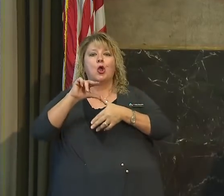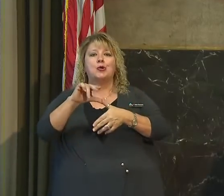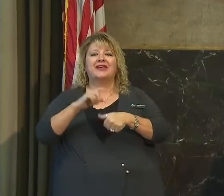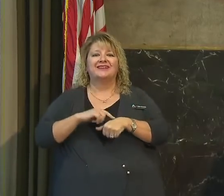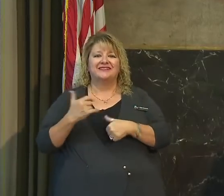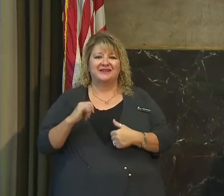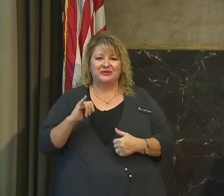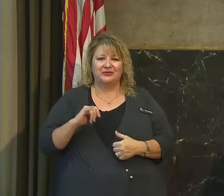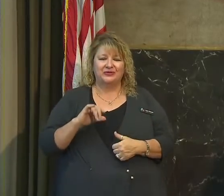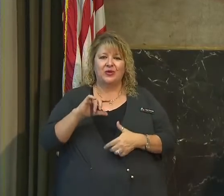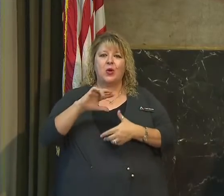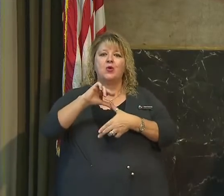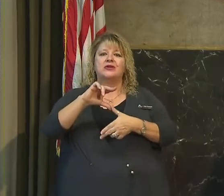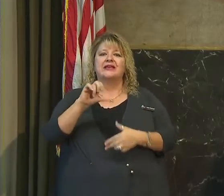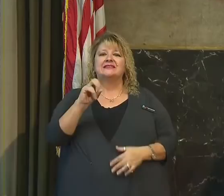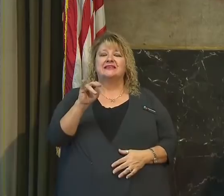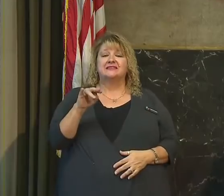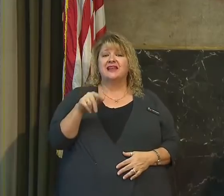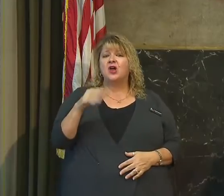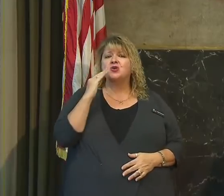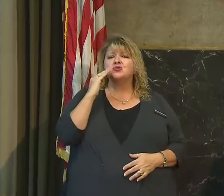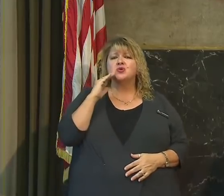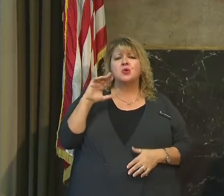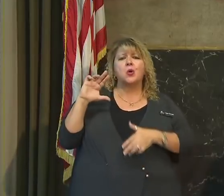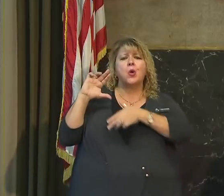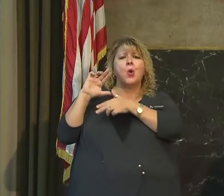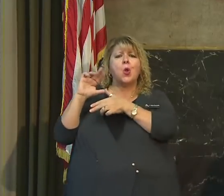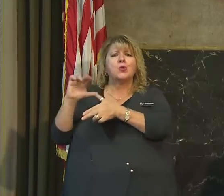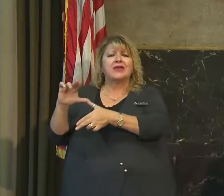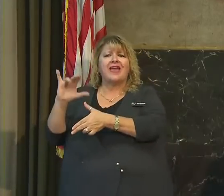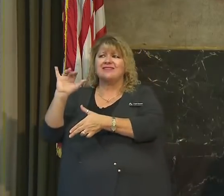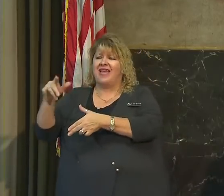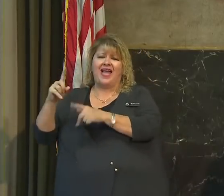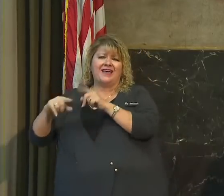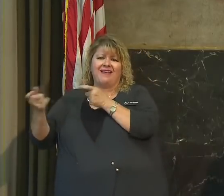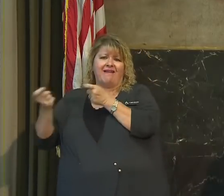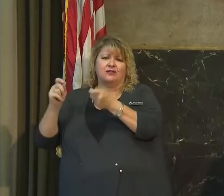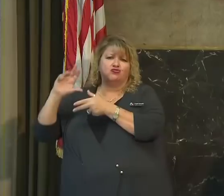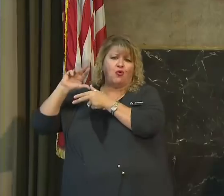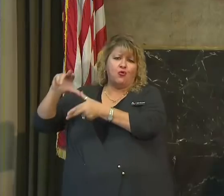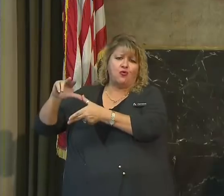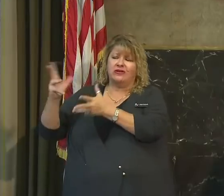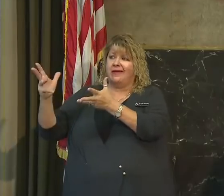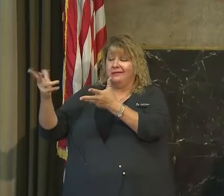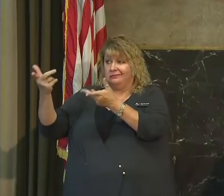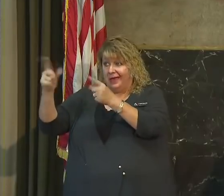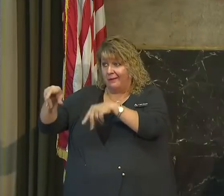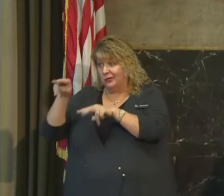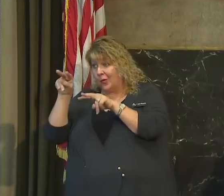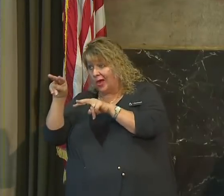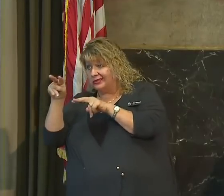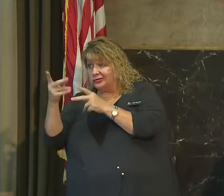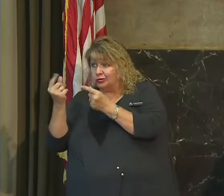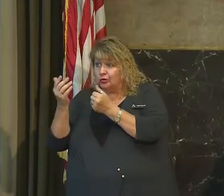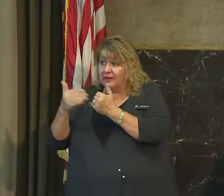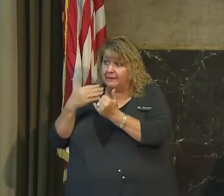But unlike hurricanes, this is a storm that we can control. We're not powerless.